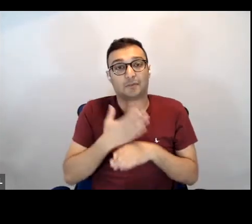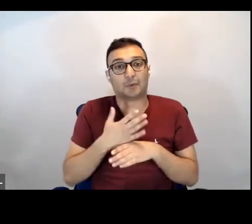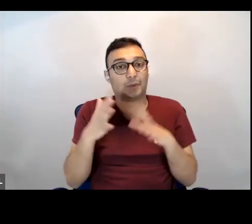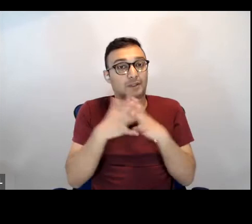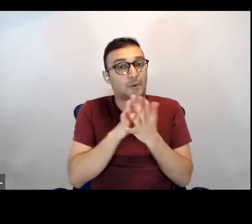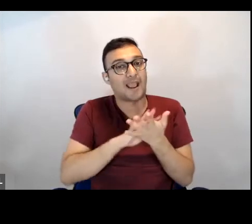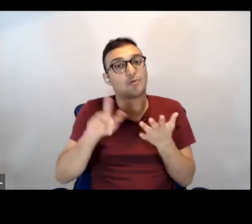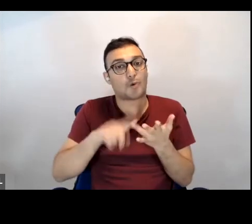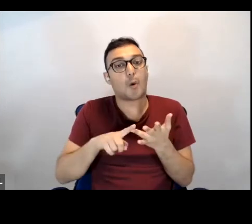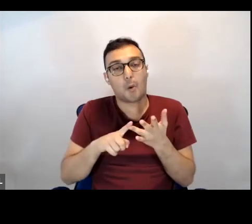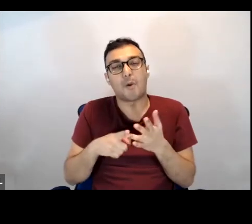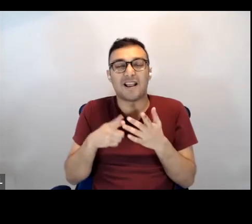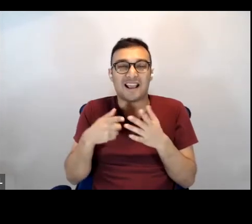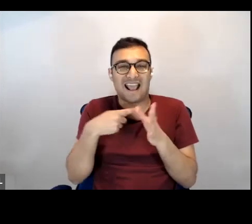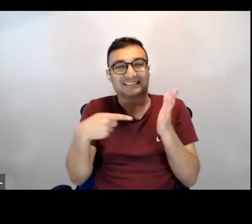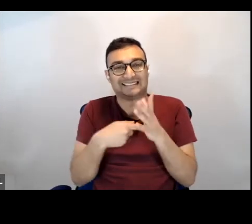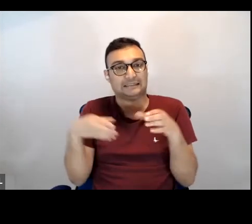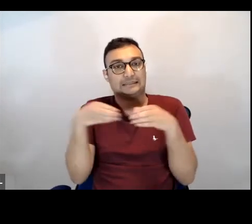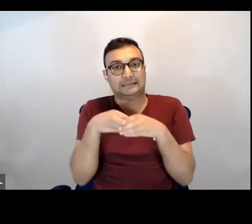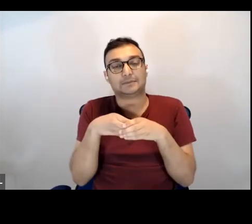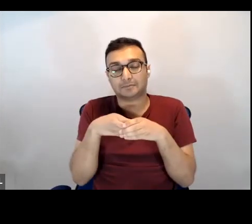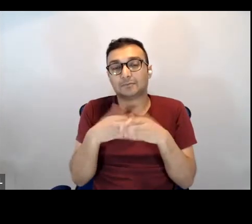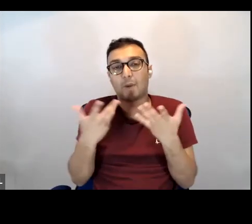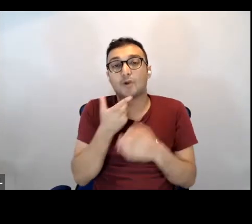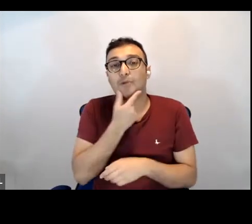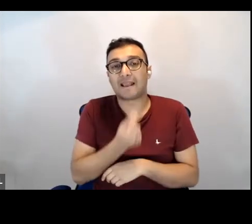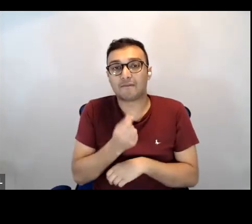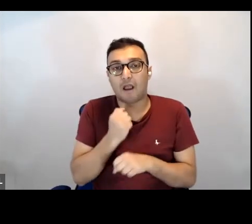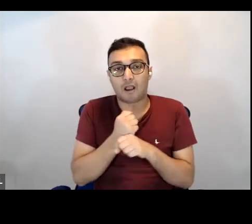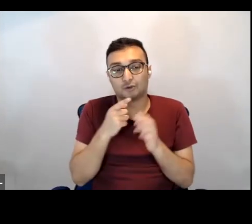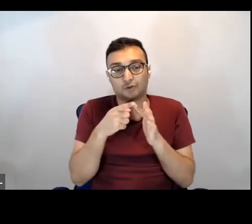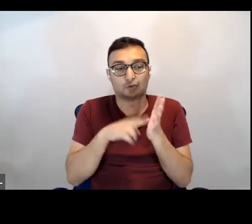Assistive Technology team in Geneva, and I'm based there.